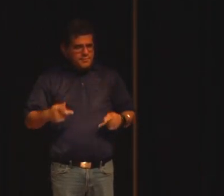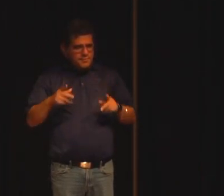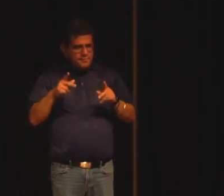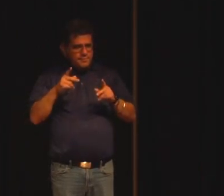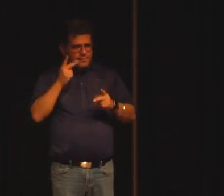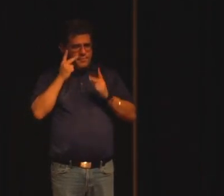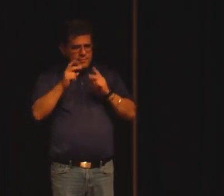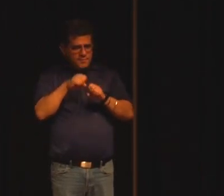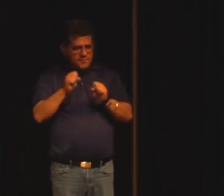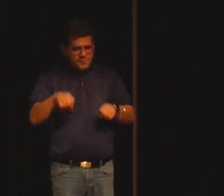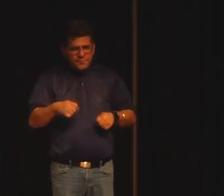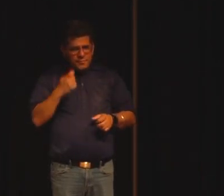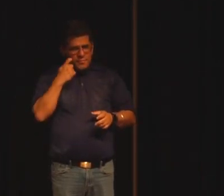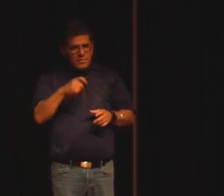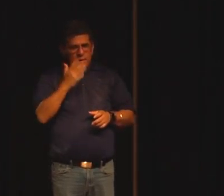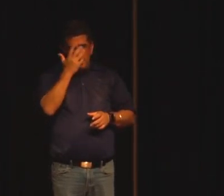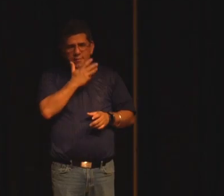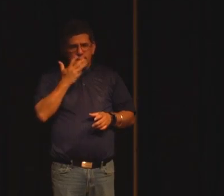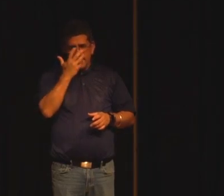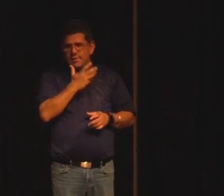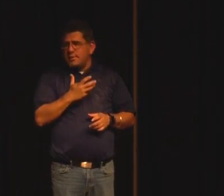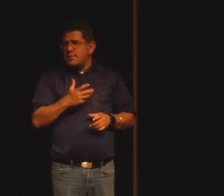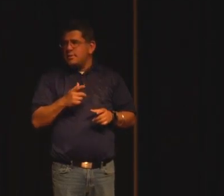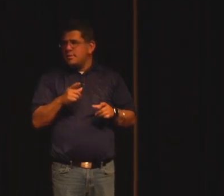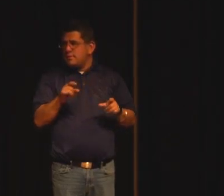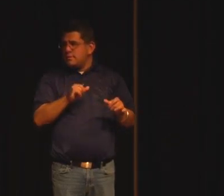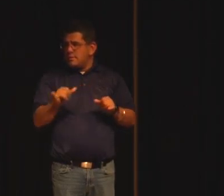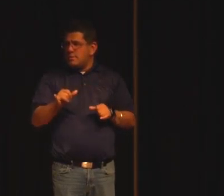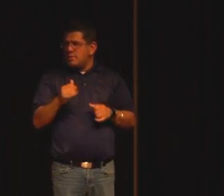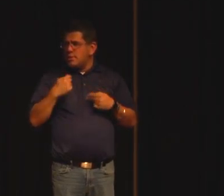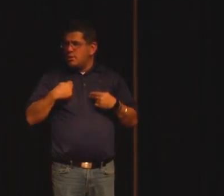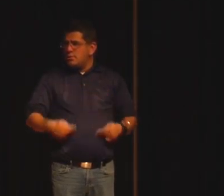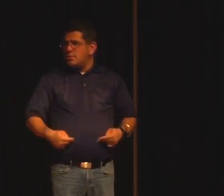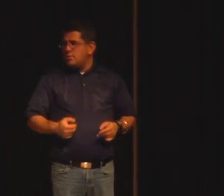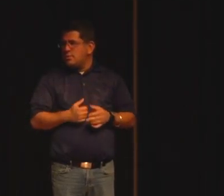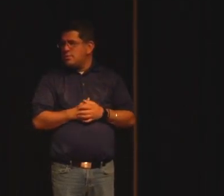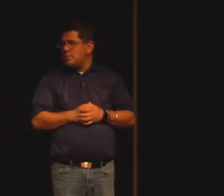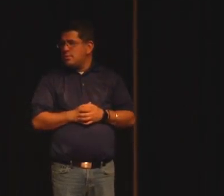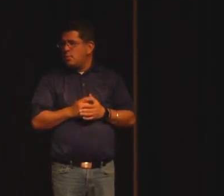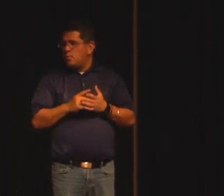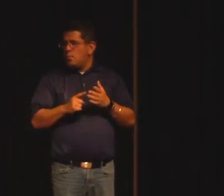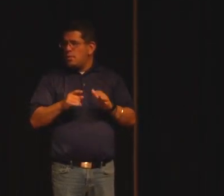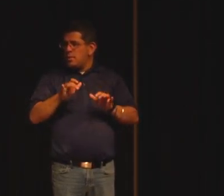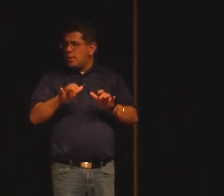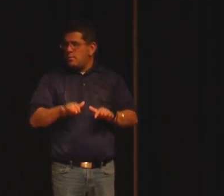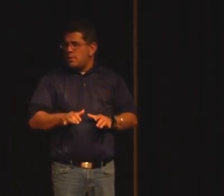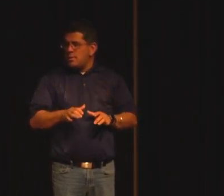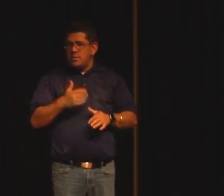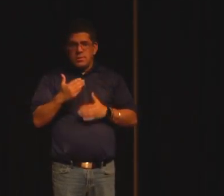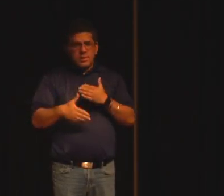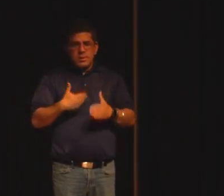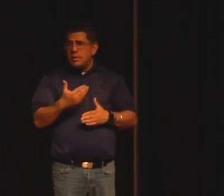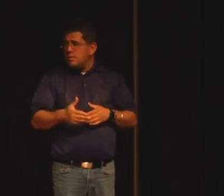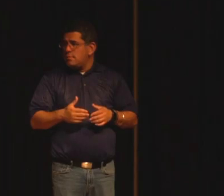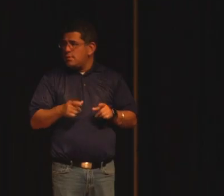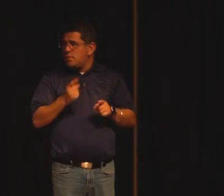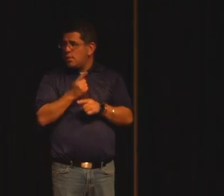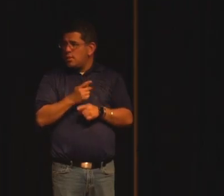might eventually recognize faces just as well as humans do. So what are the computational steps? So if you had to write